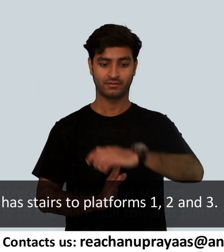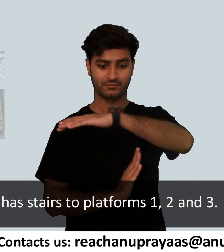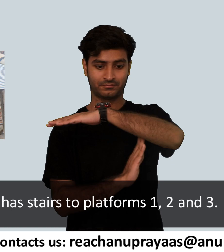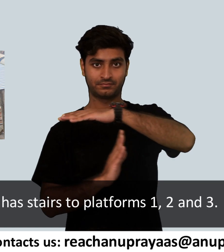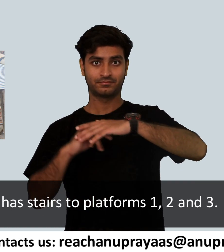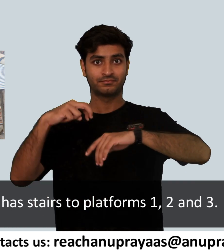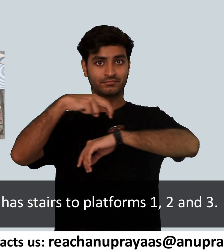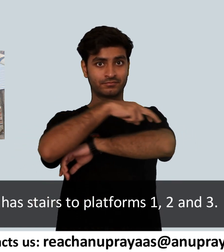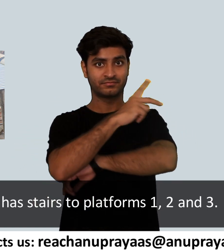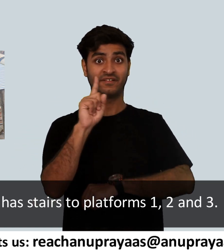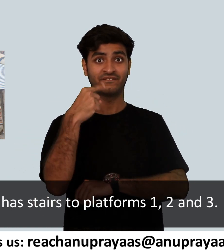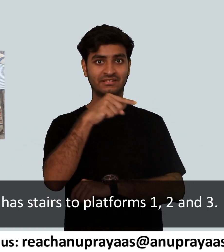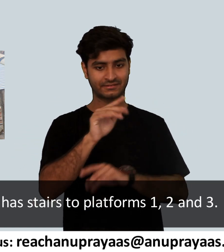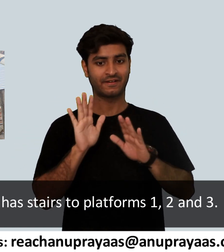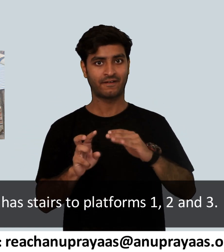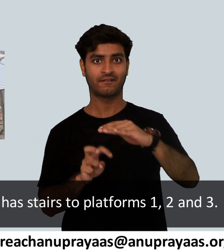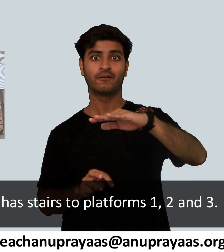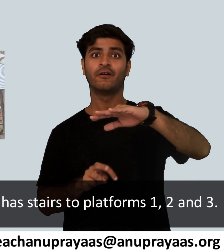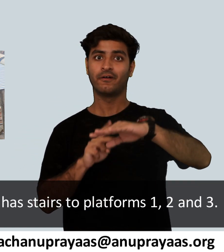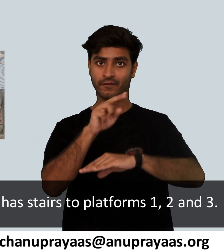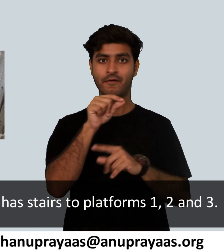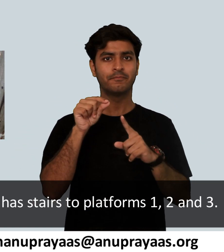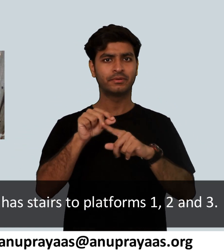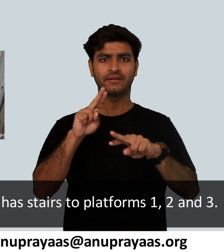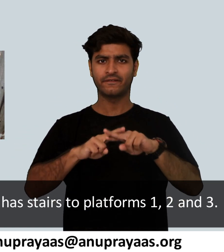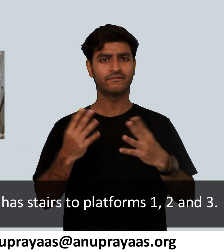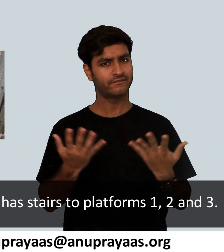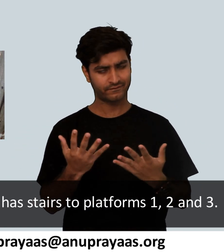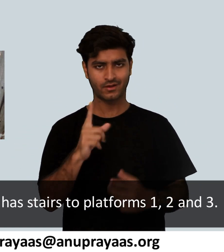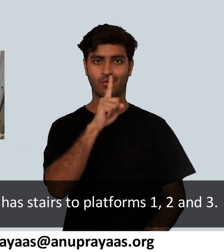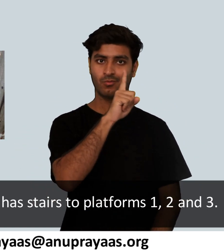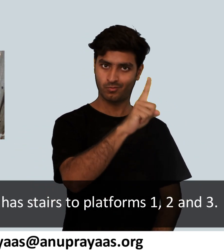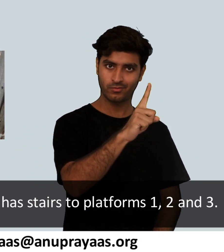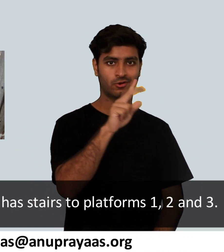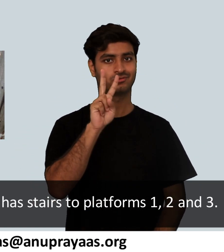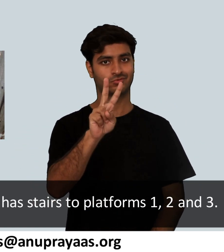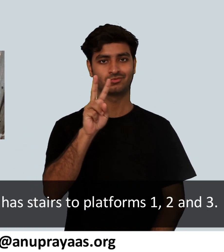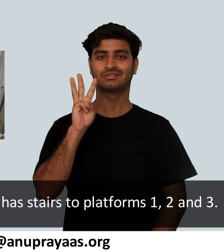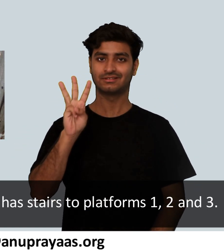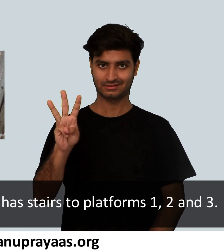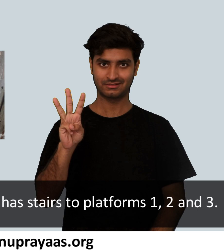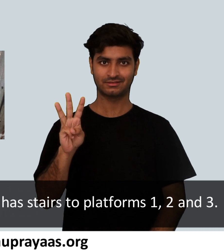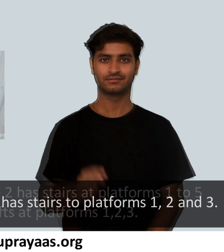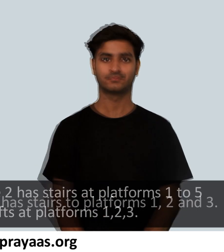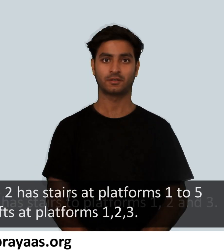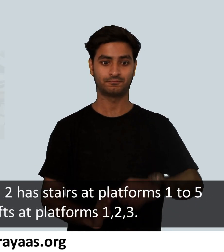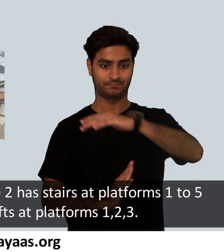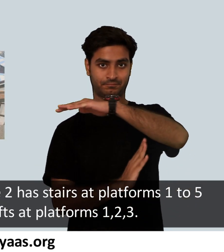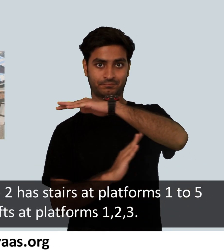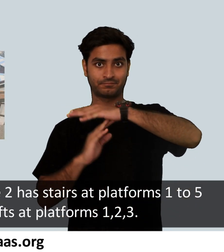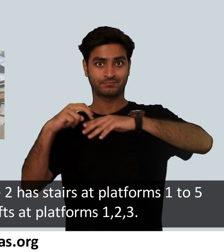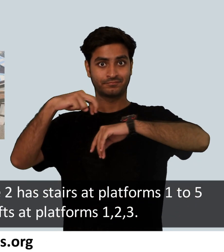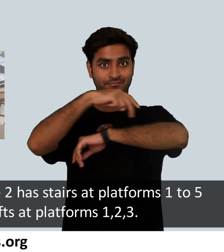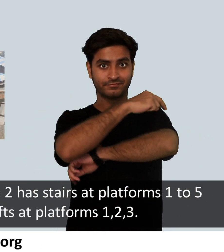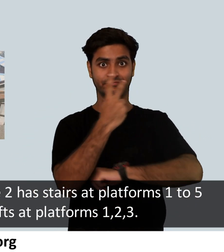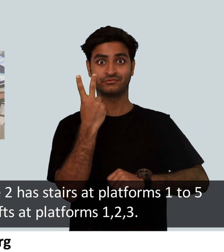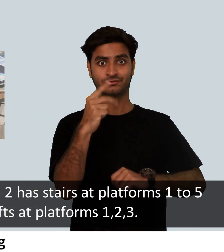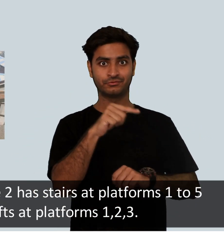Foot over bridge 1 has stairs to platform 1, 2 and 3. Foot over bridge 2